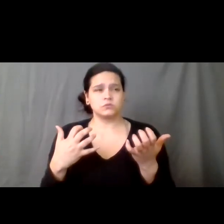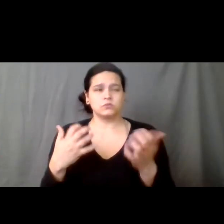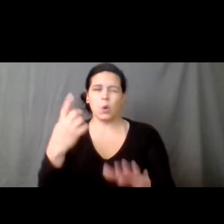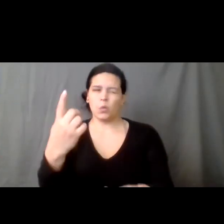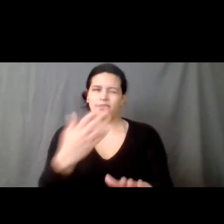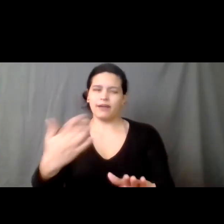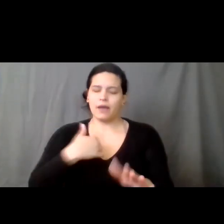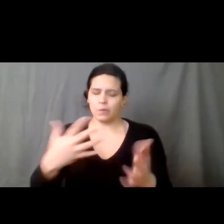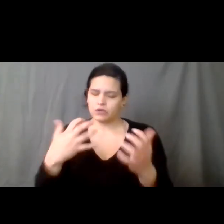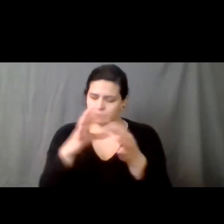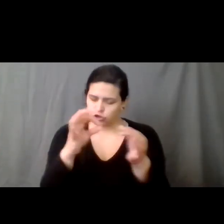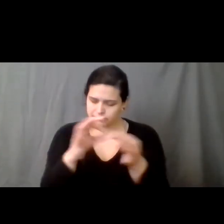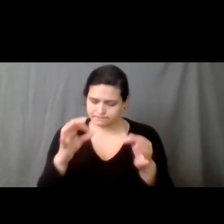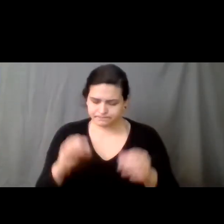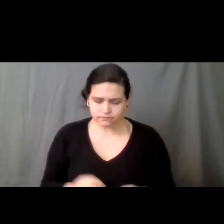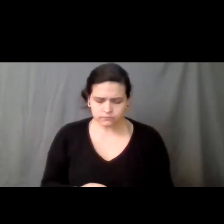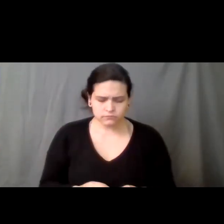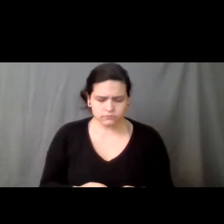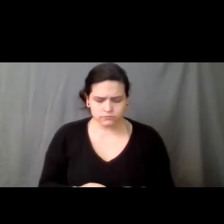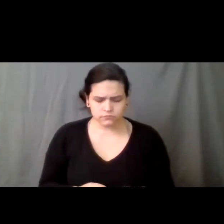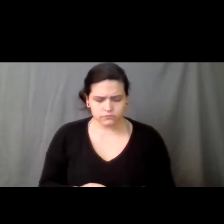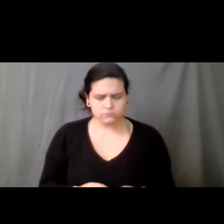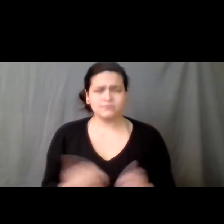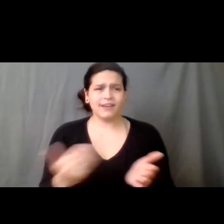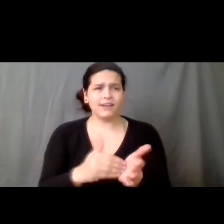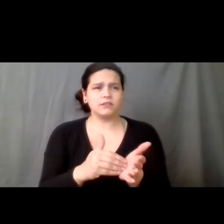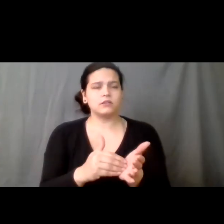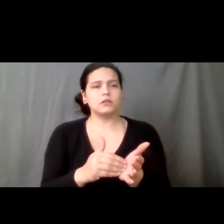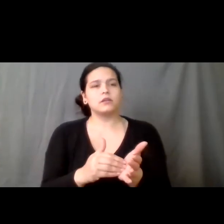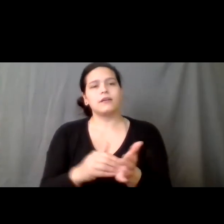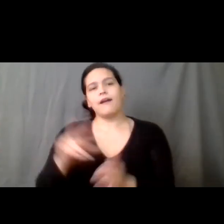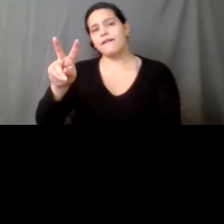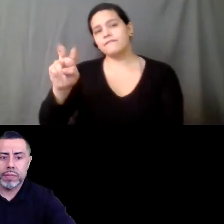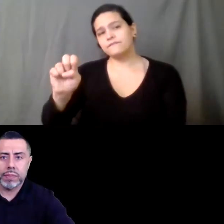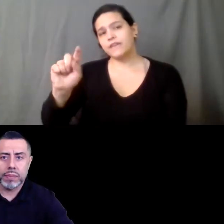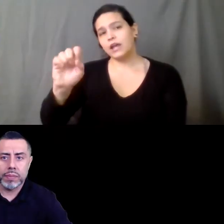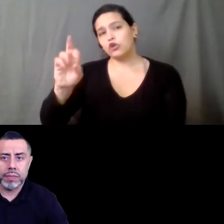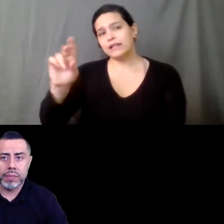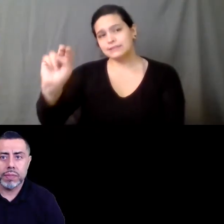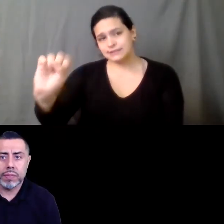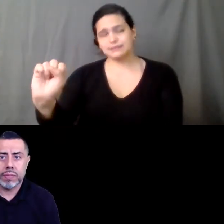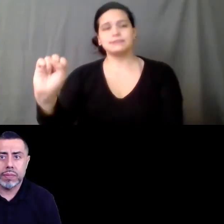I wanted to mention is that that once again, being on Veterans Day,